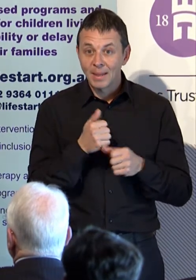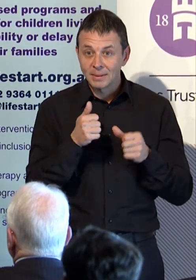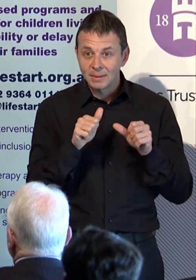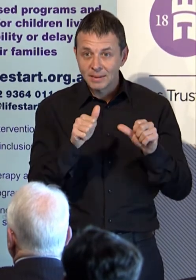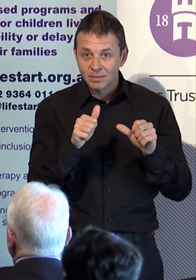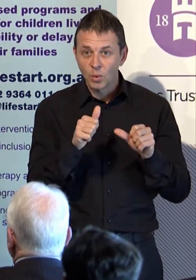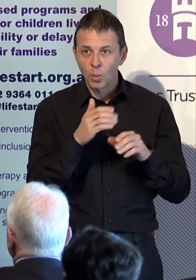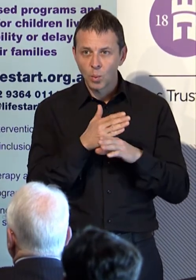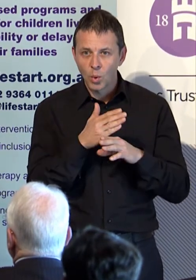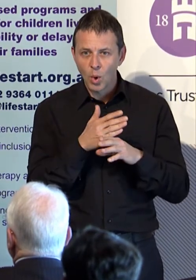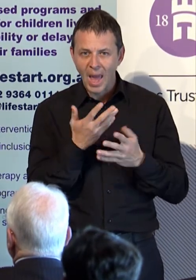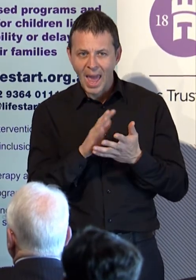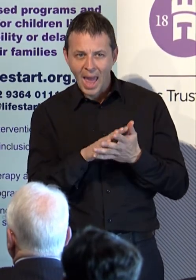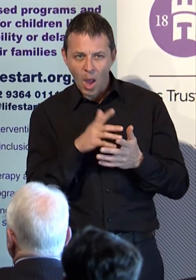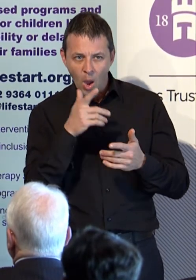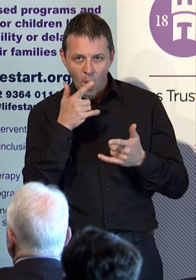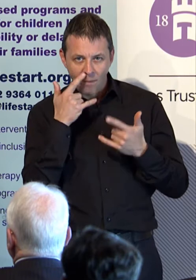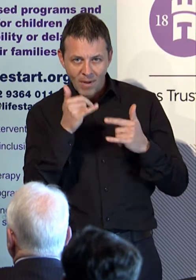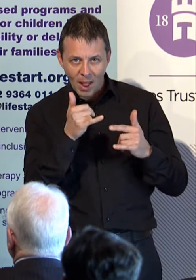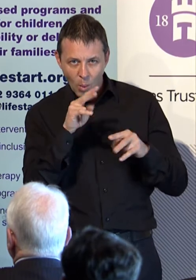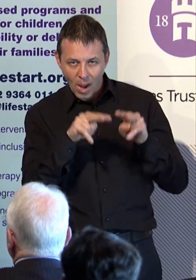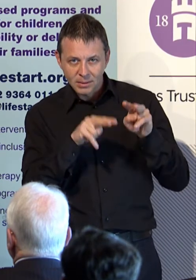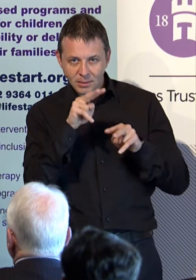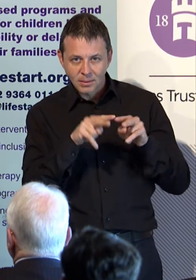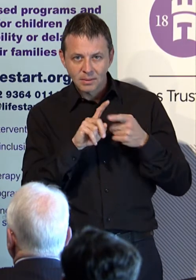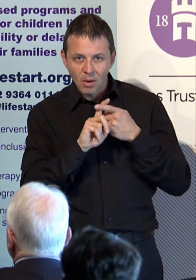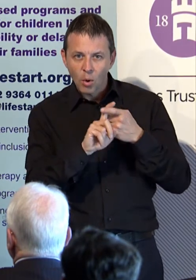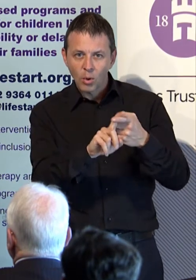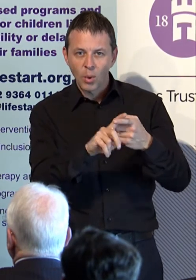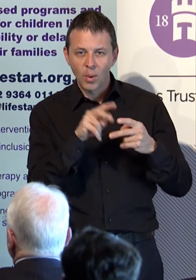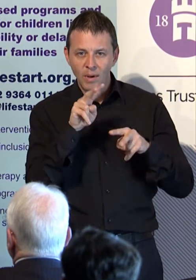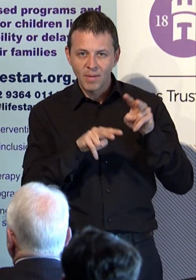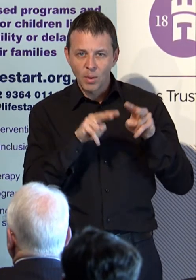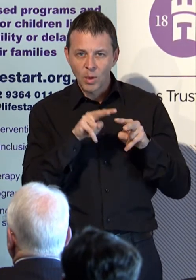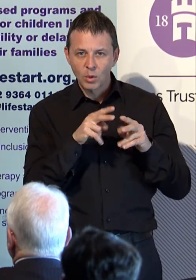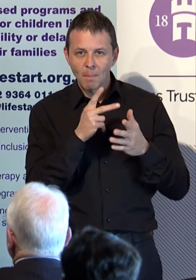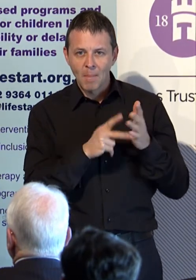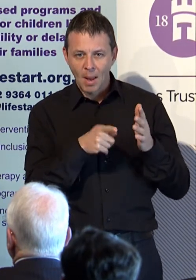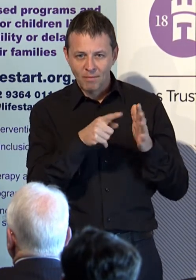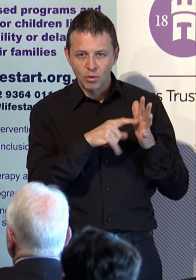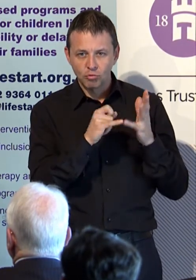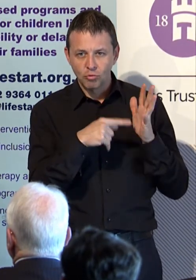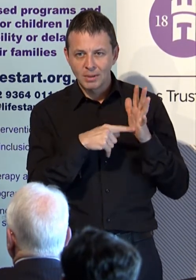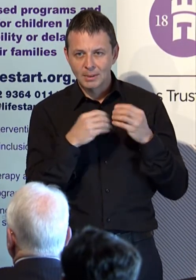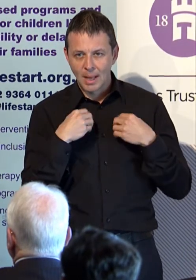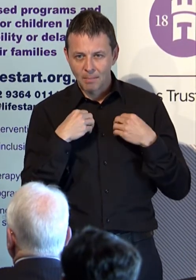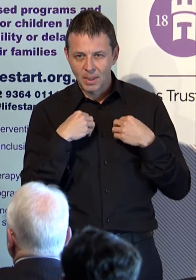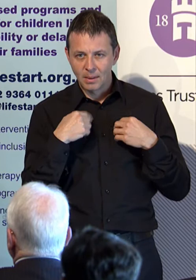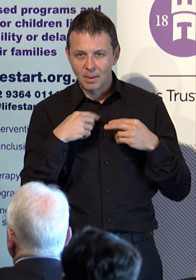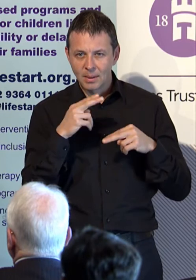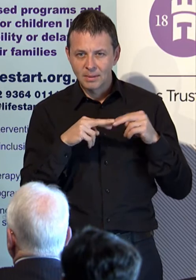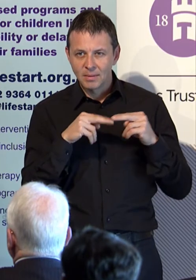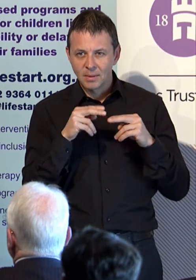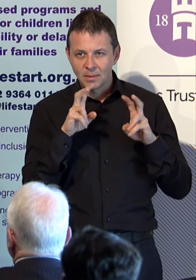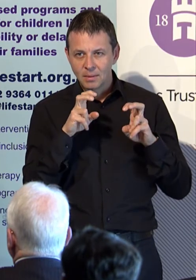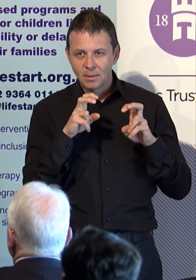going to evaluate it and have ongoing evaluation. So as part of the Trust Company philanthropic program, we developed a theory of